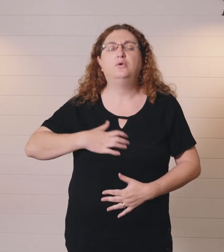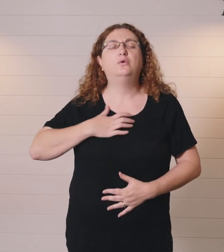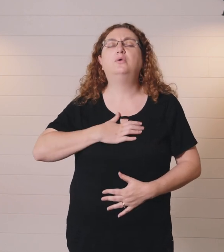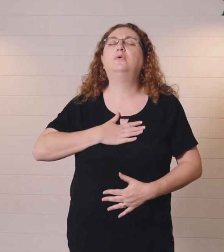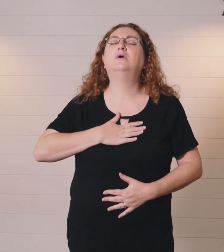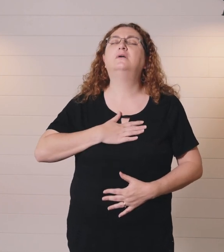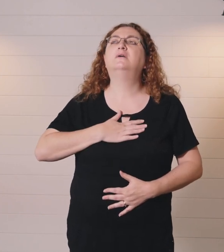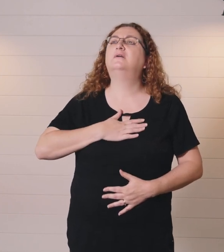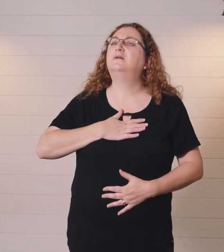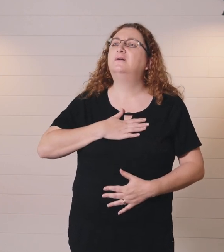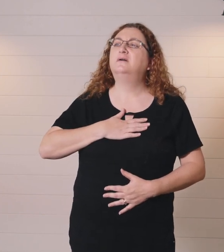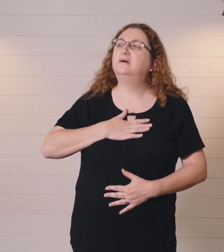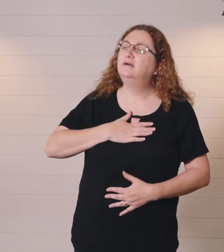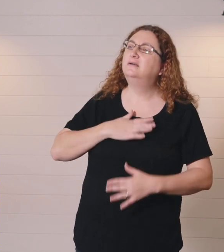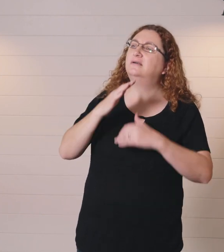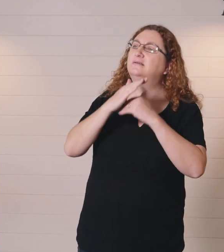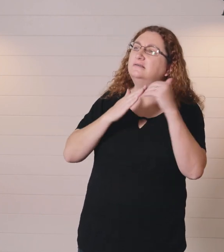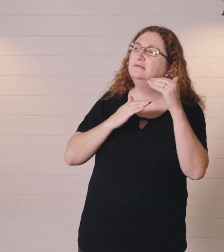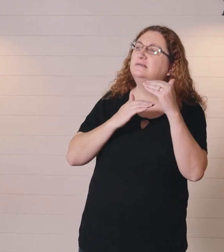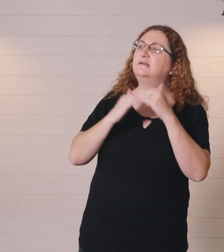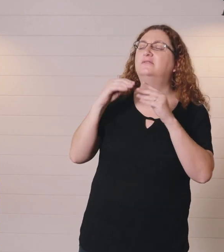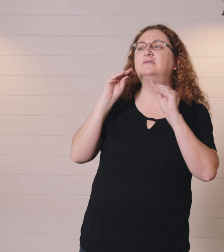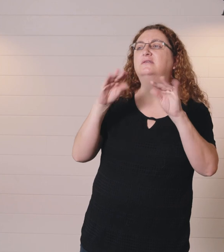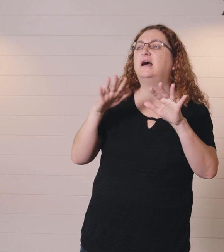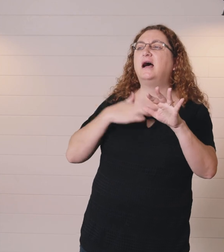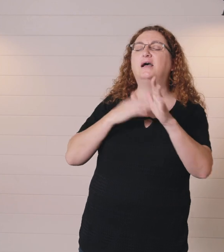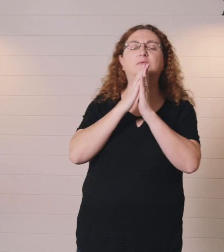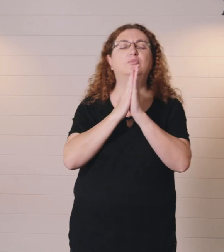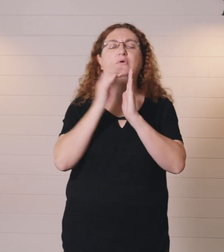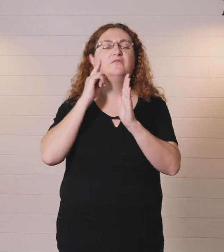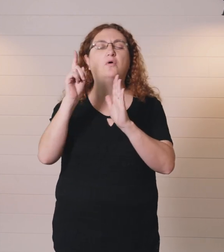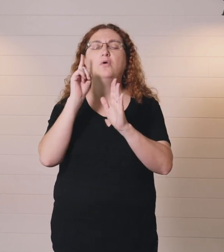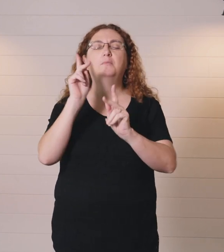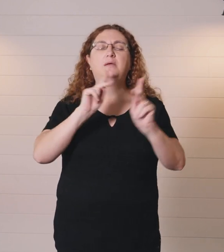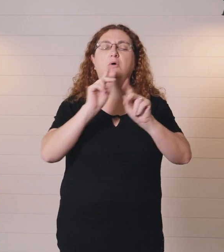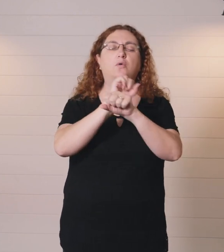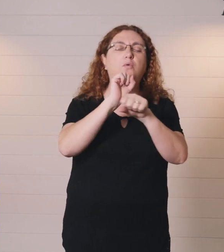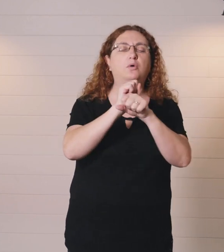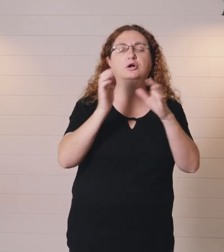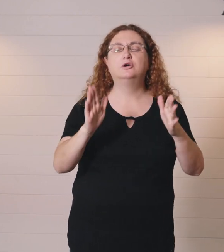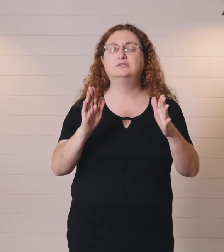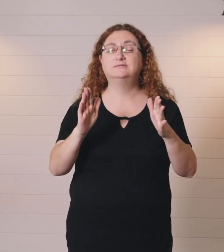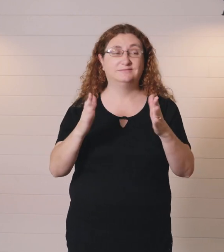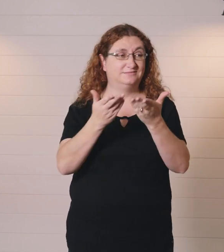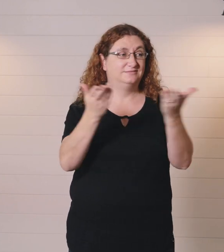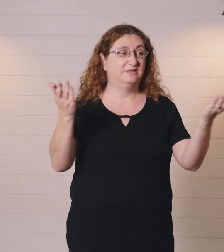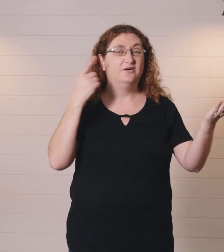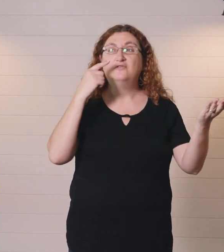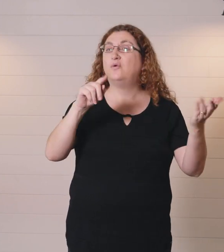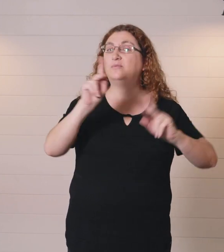compassion, we are told. And then he says, pray that the Lord would send laborers out into these harvest fields, among these sheep that don't have a